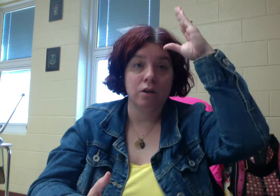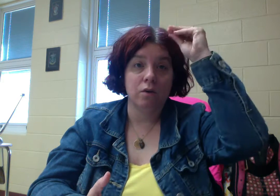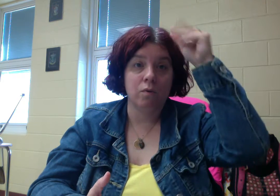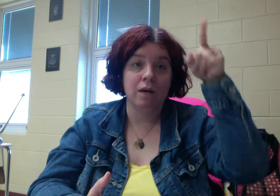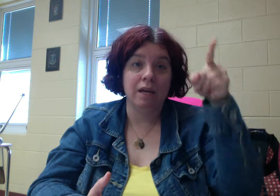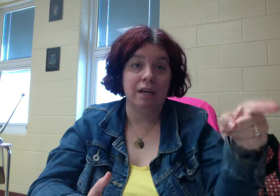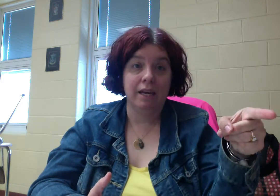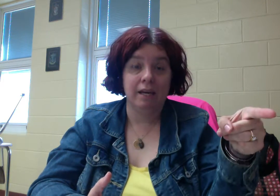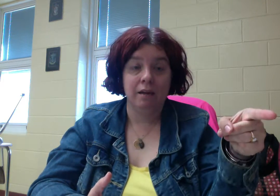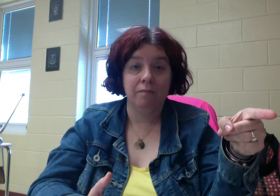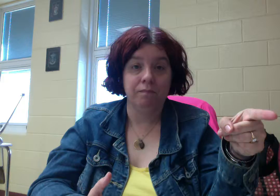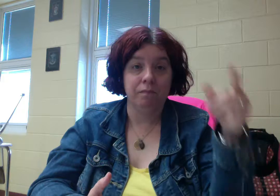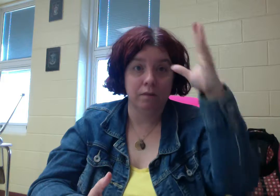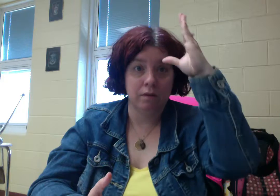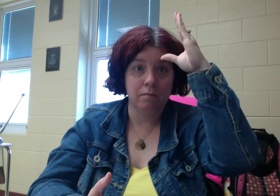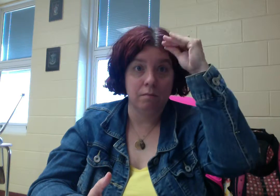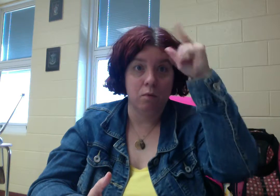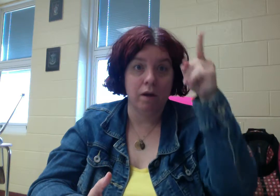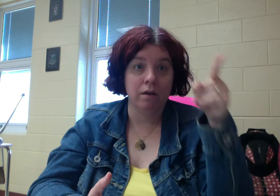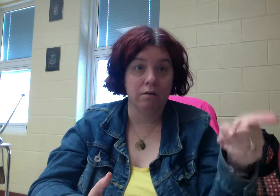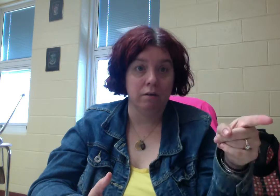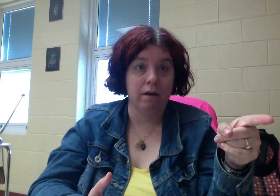So he, boy, there.